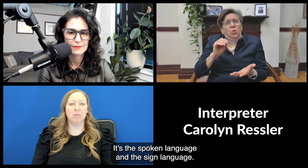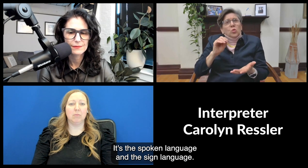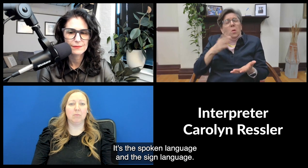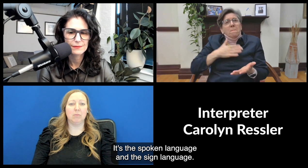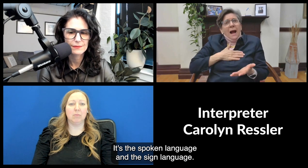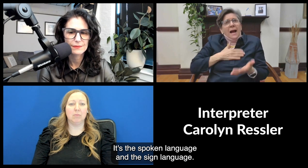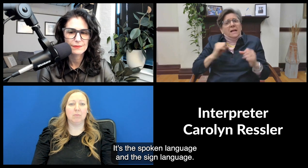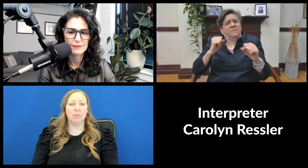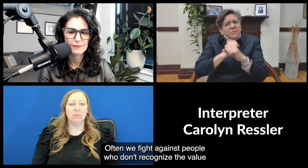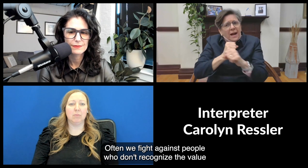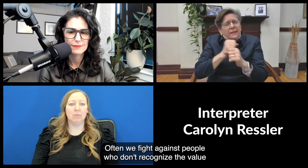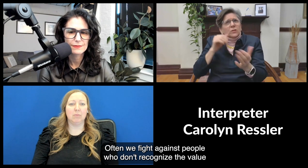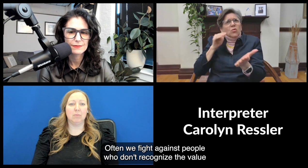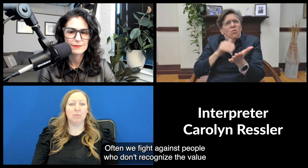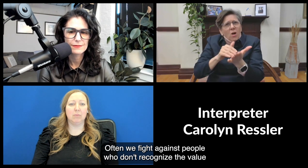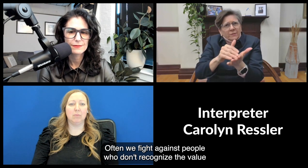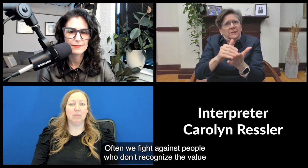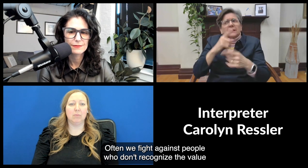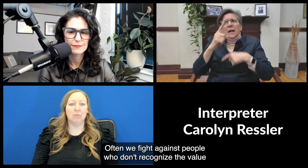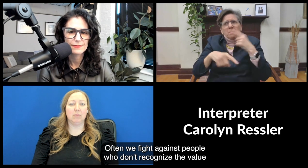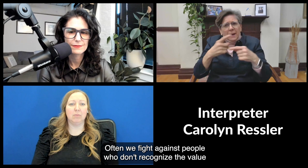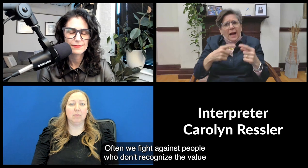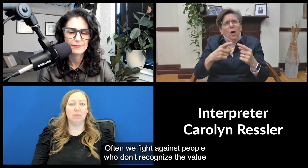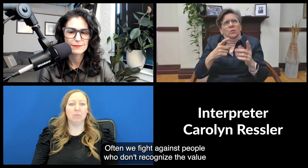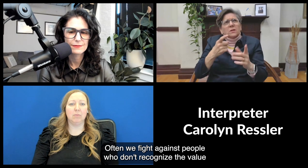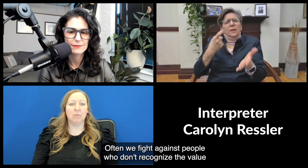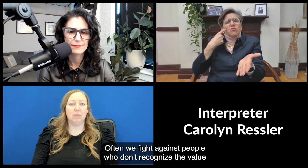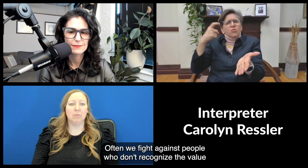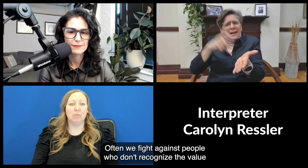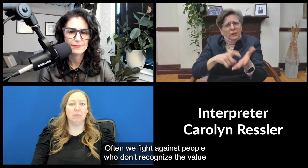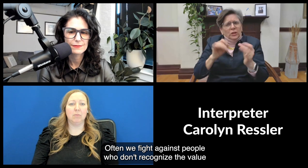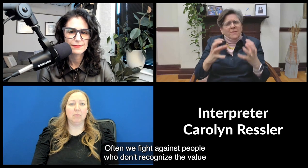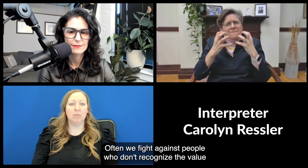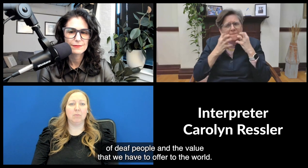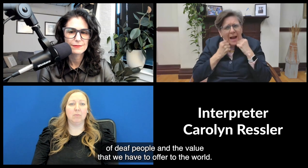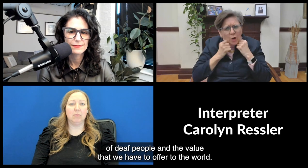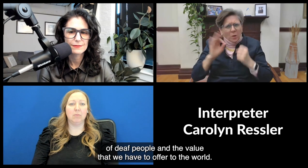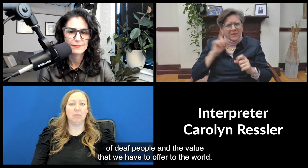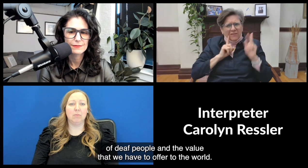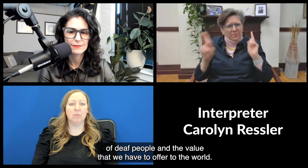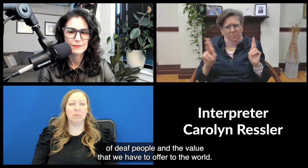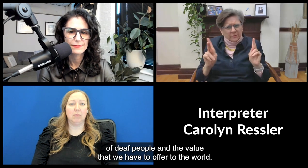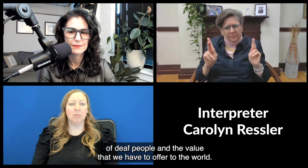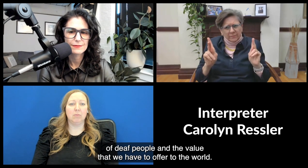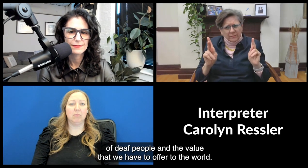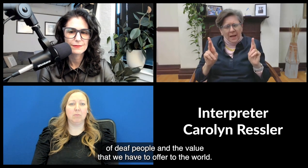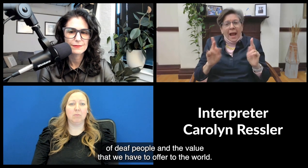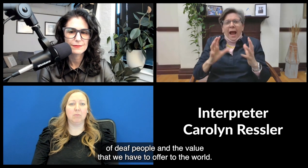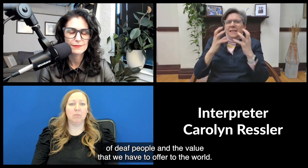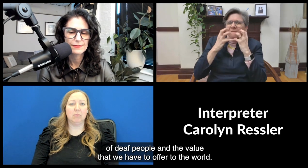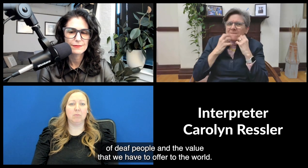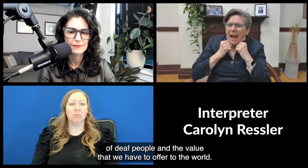it's both. It's a spoken language and a sign language. Often we fight against people who